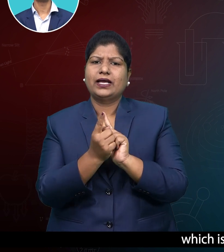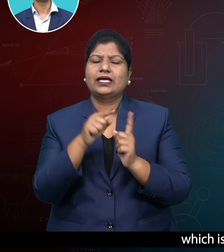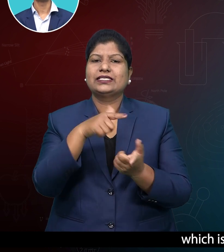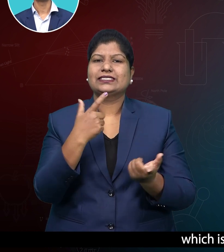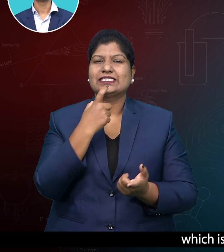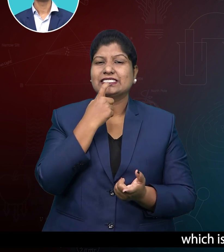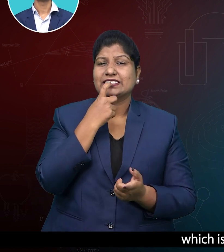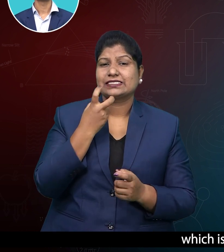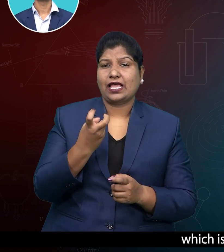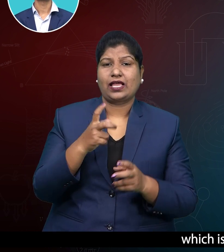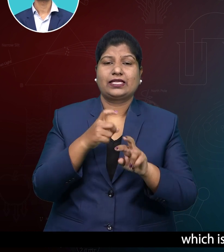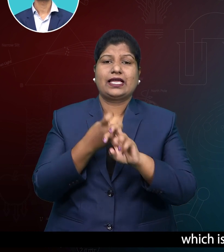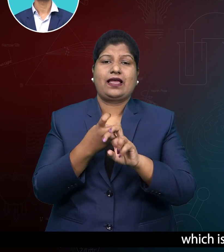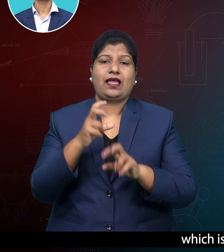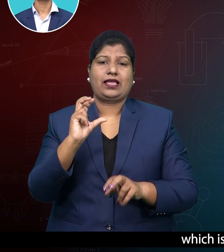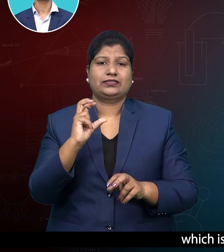water.